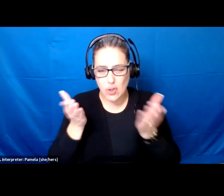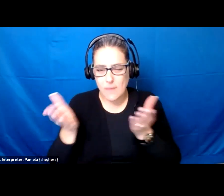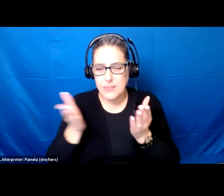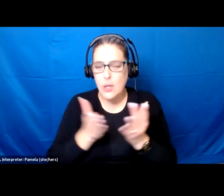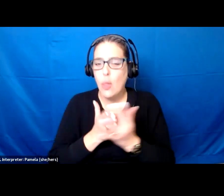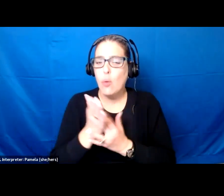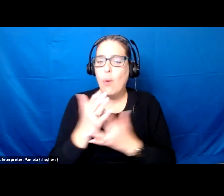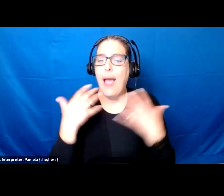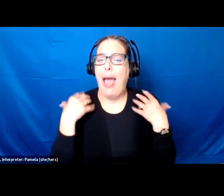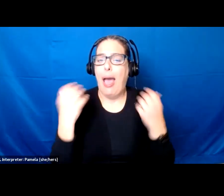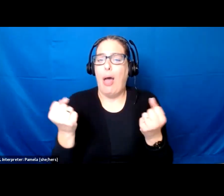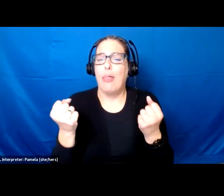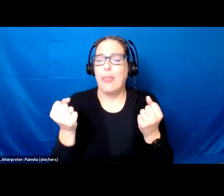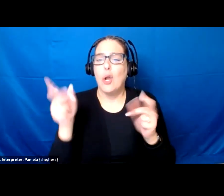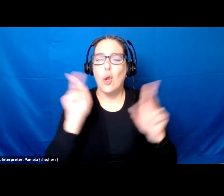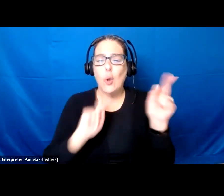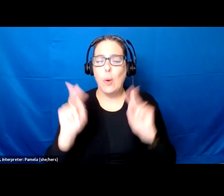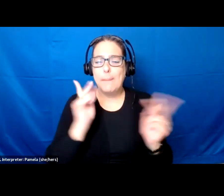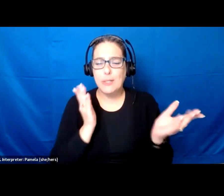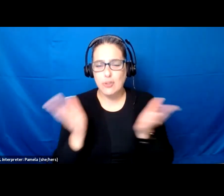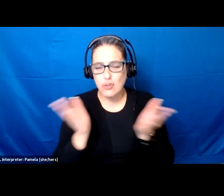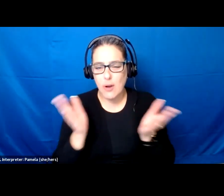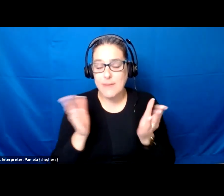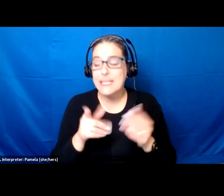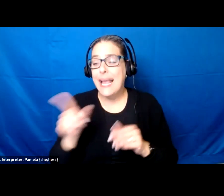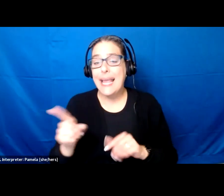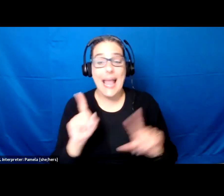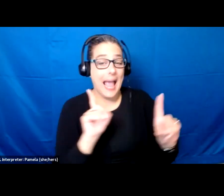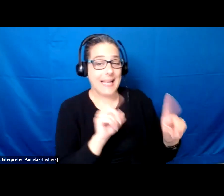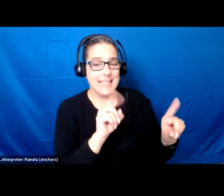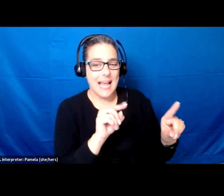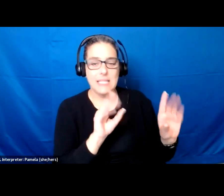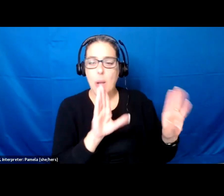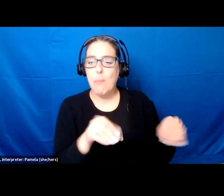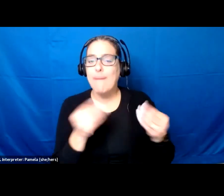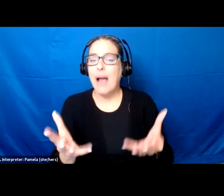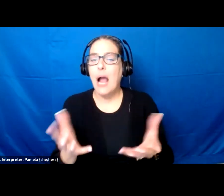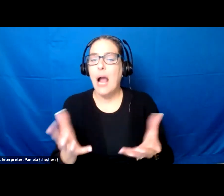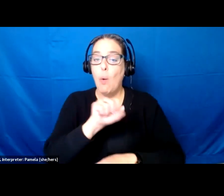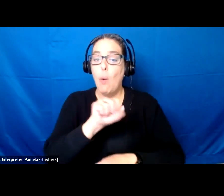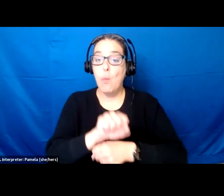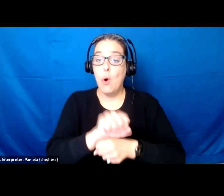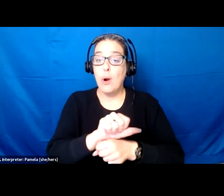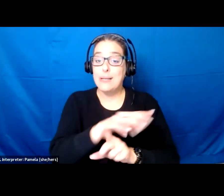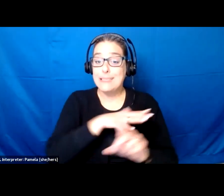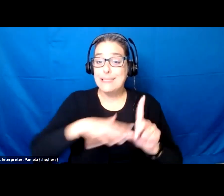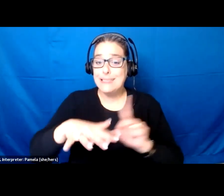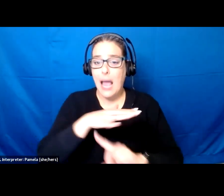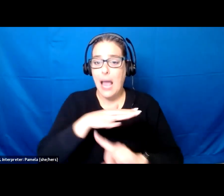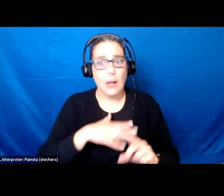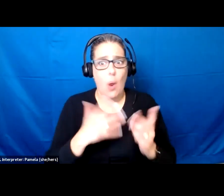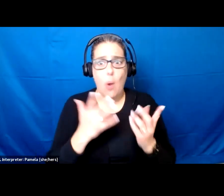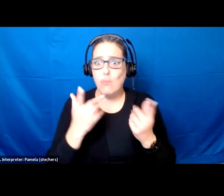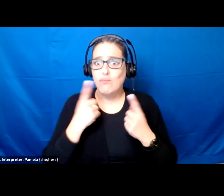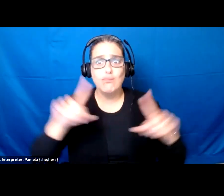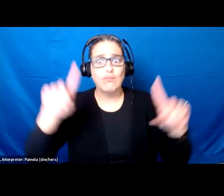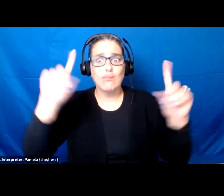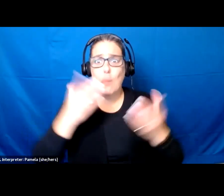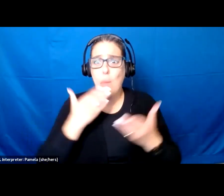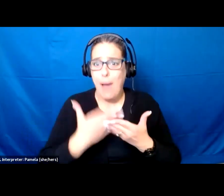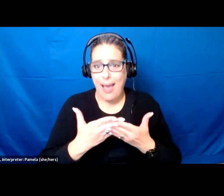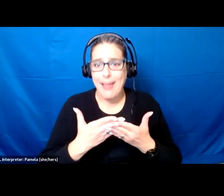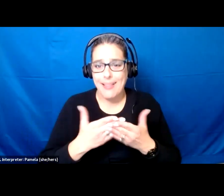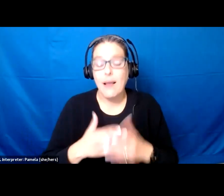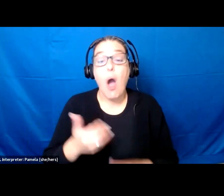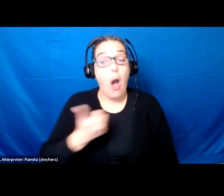a private provider work setting. That has worked out very well for him. I'm also the sibling